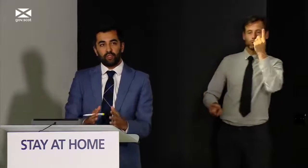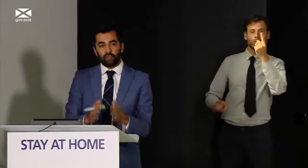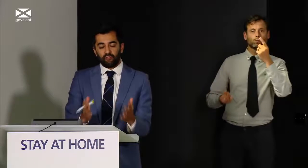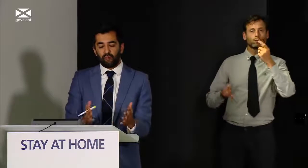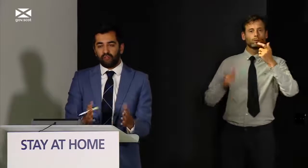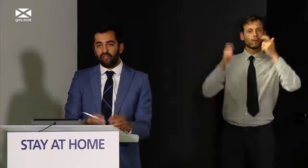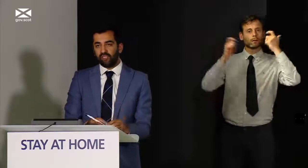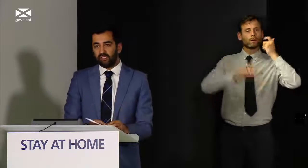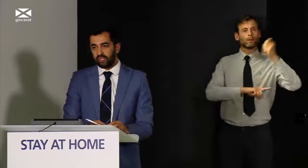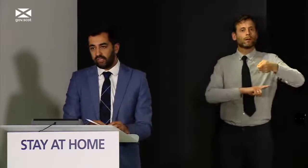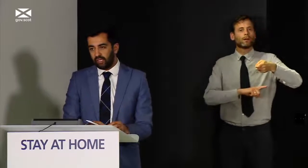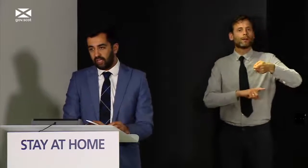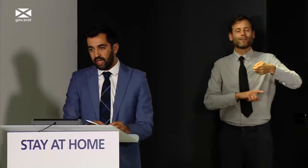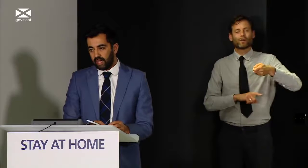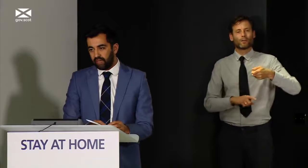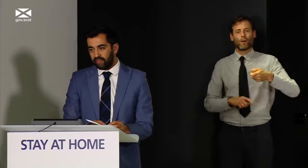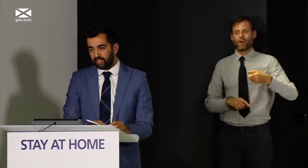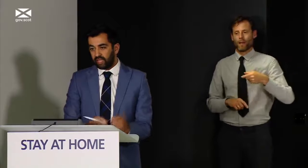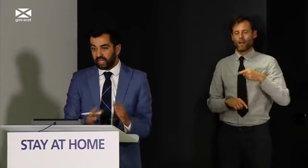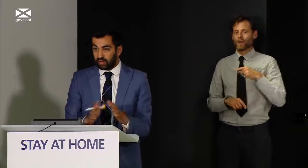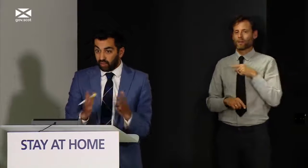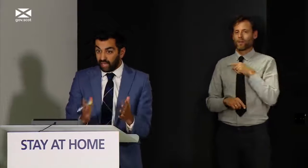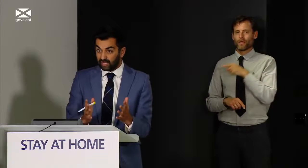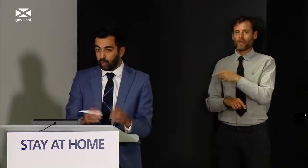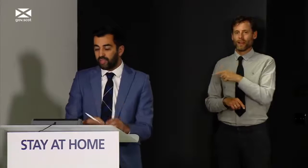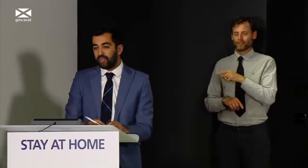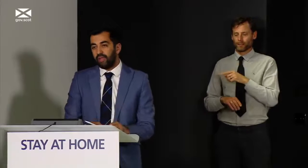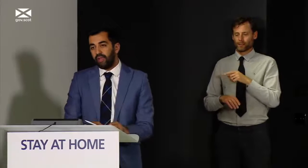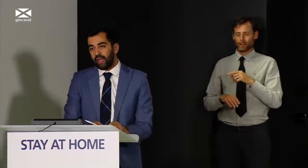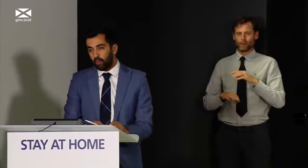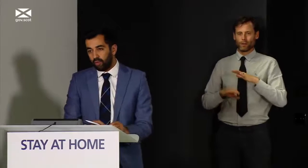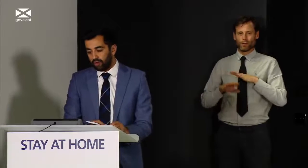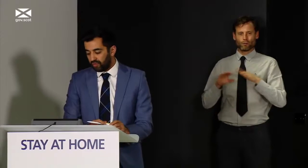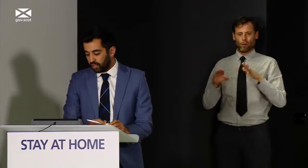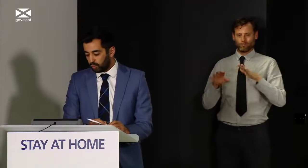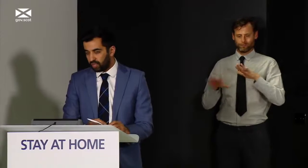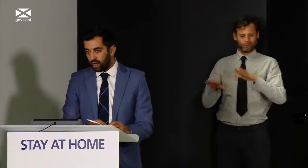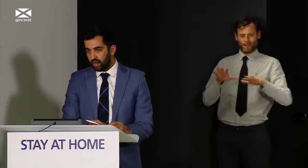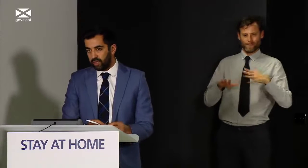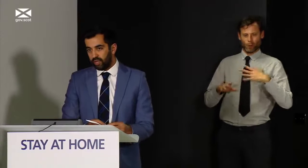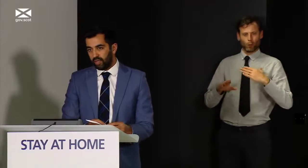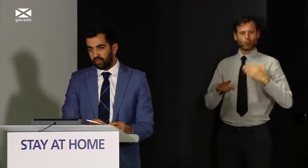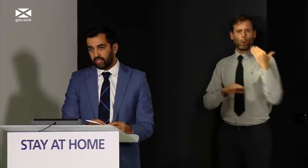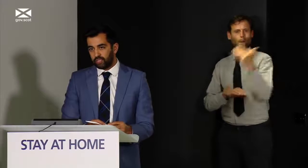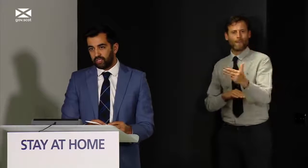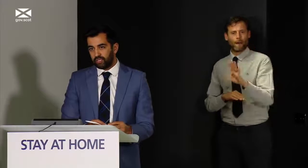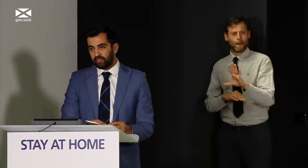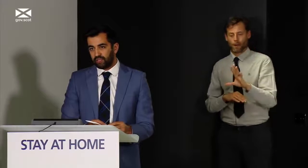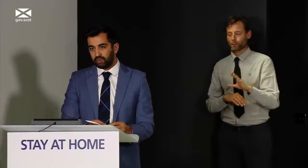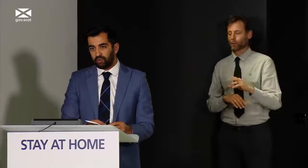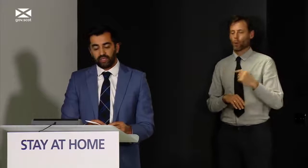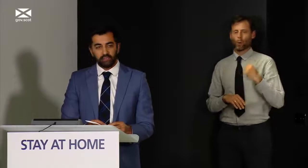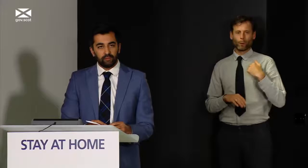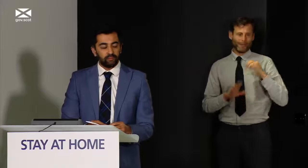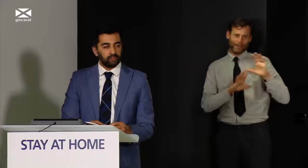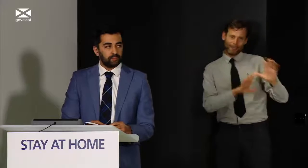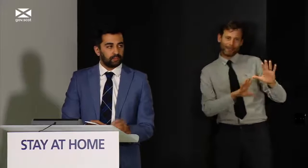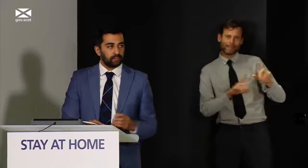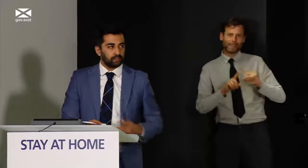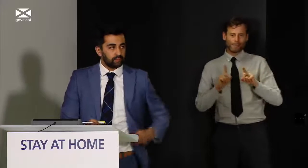measure. So therefore, it fits into line, or aligns with what our thresholds are in relation to fiscal